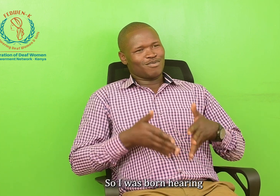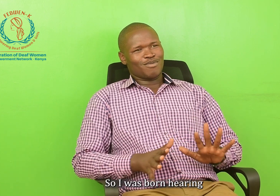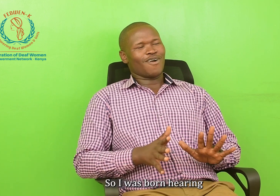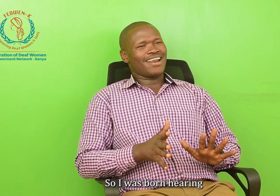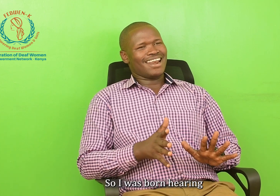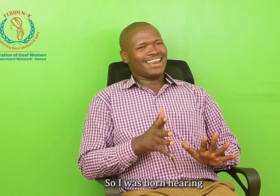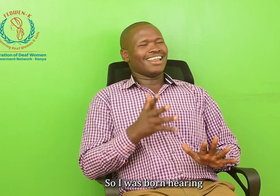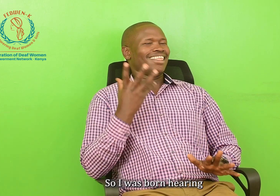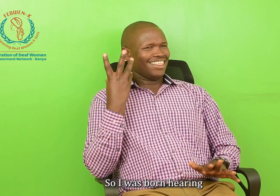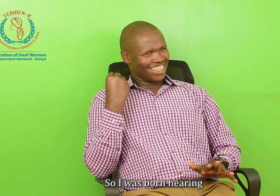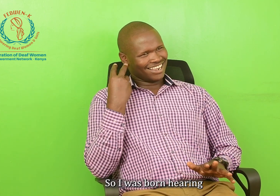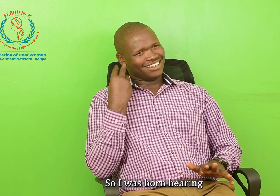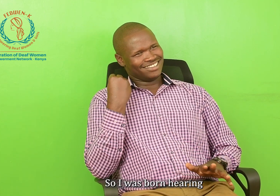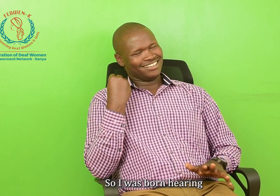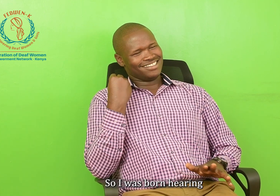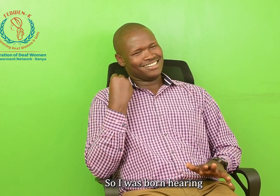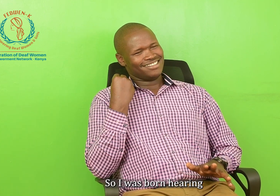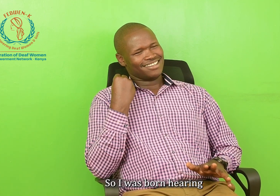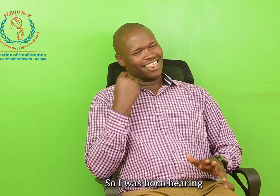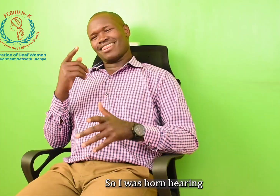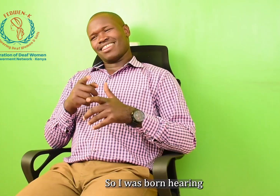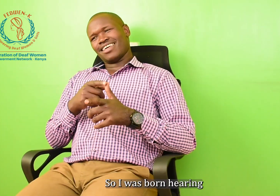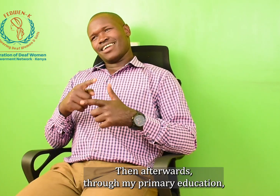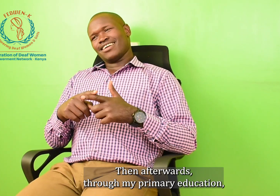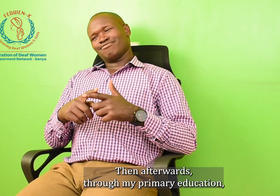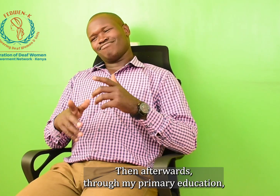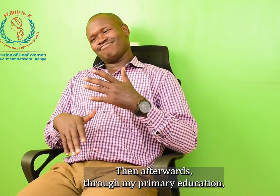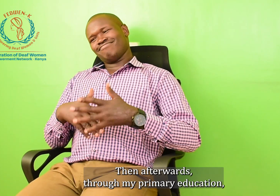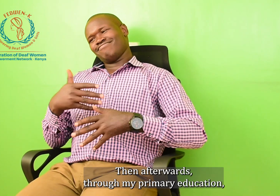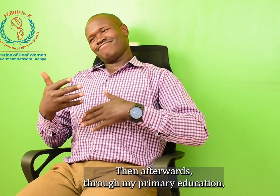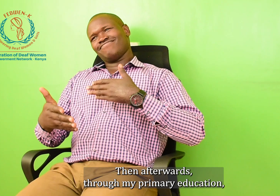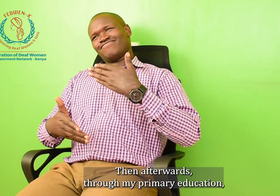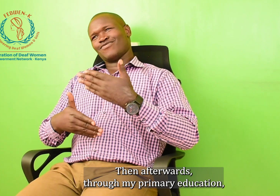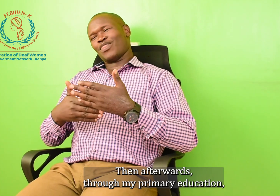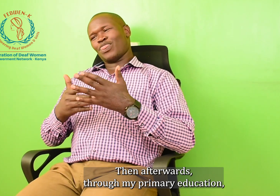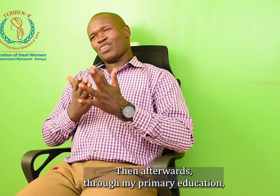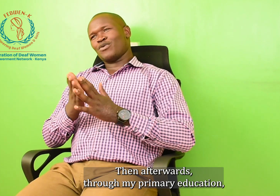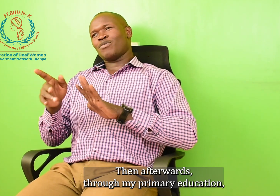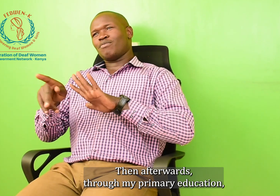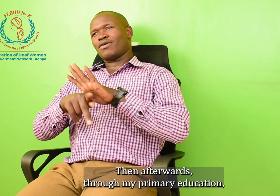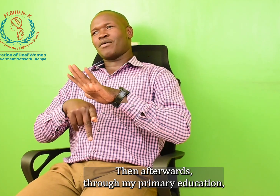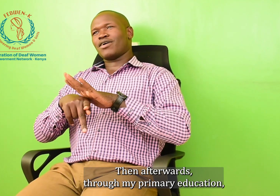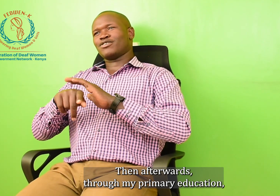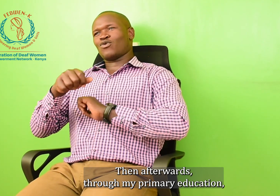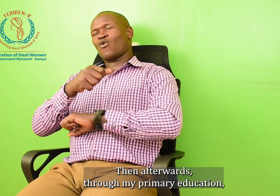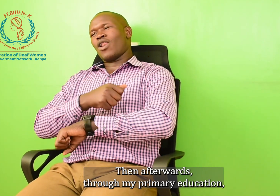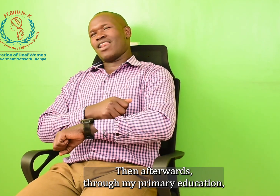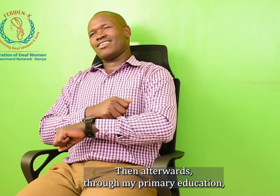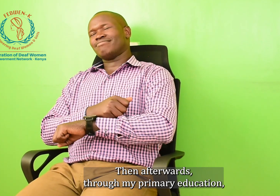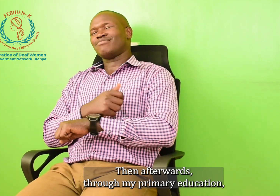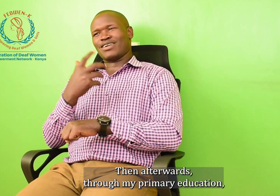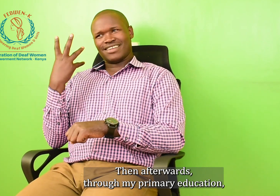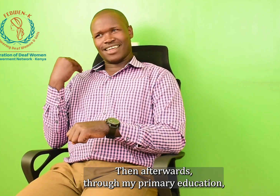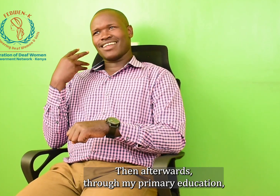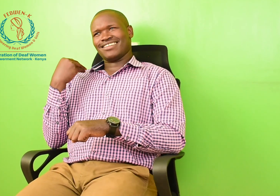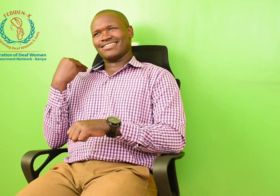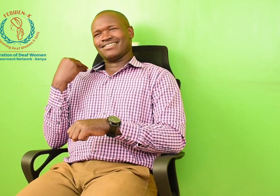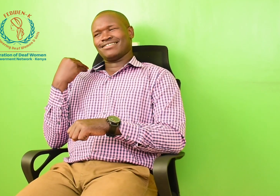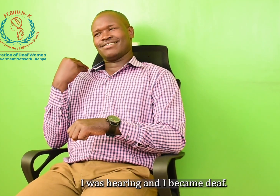So I was born hearing. Then, afterwards, through my primary education, I